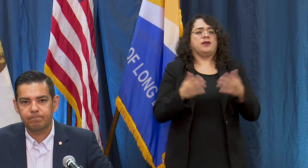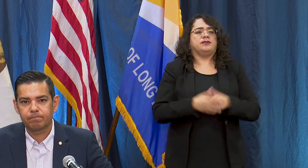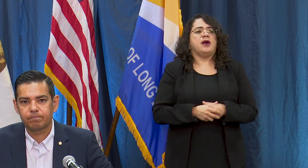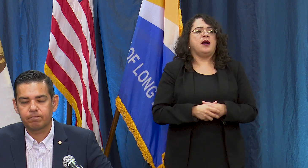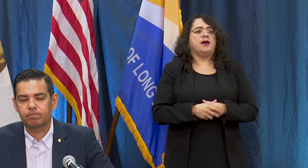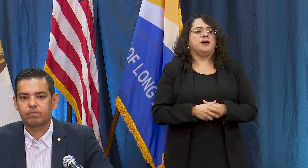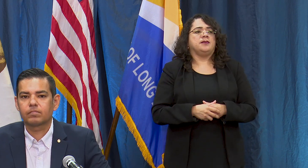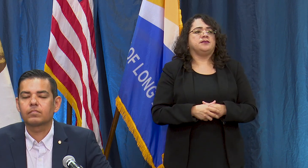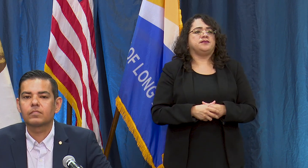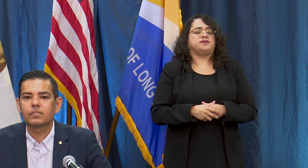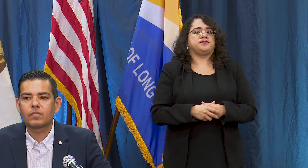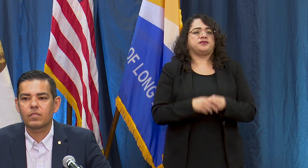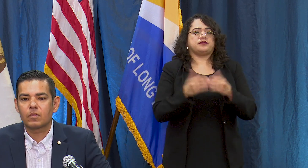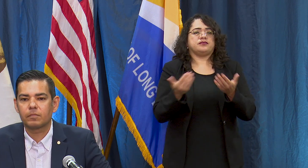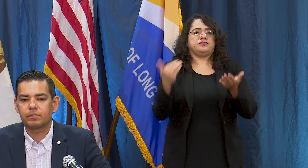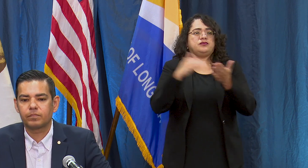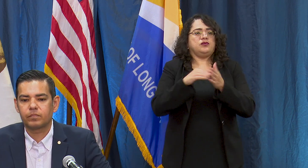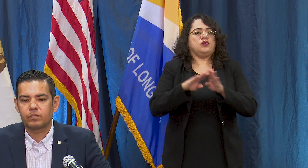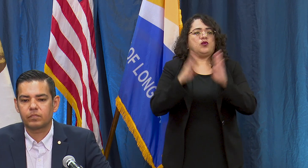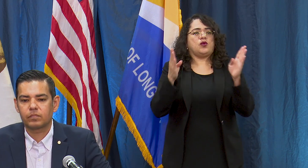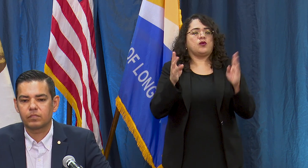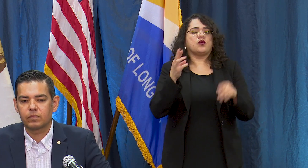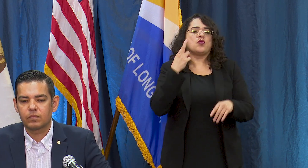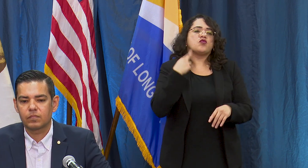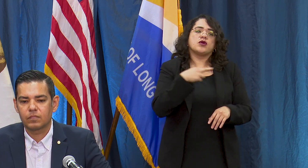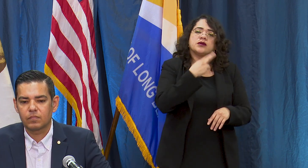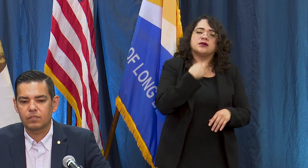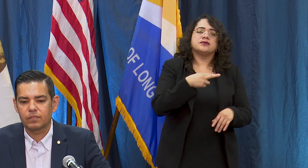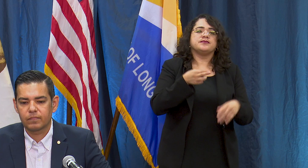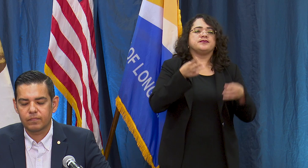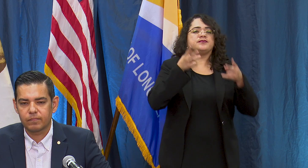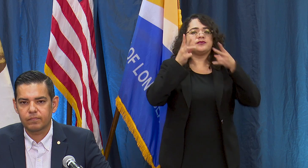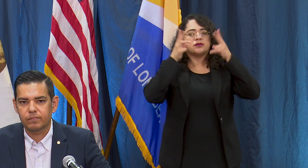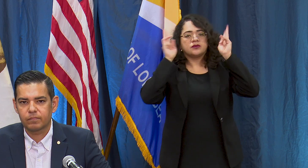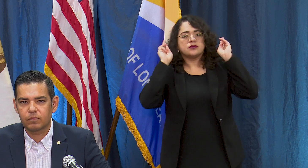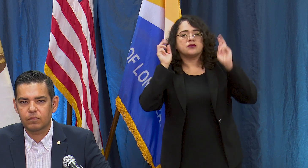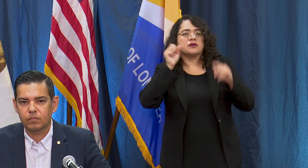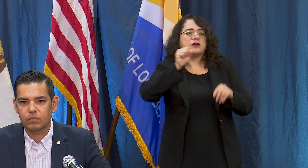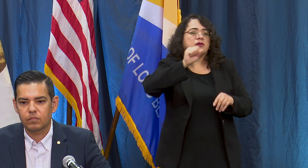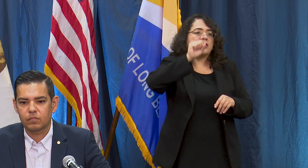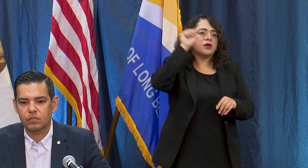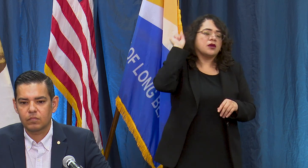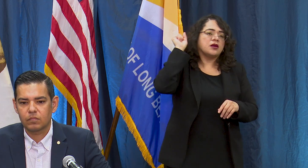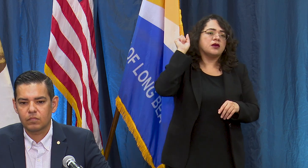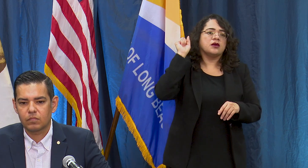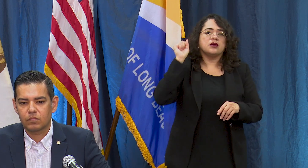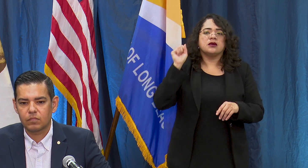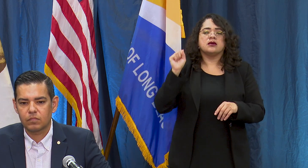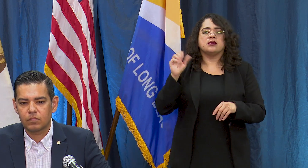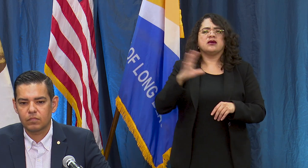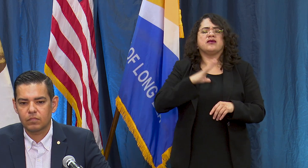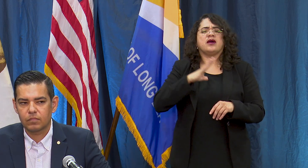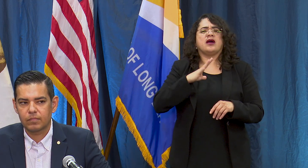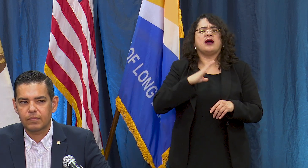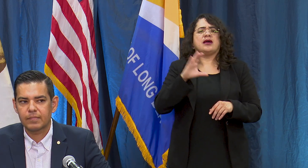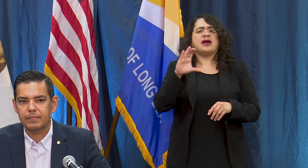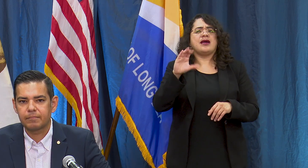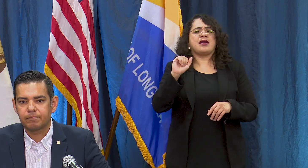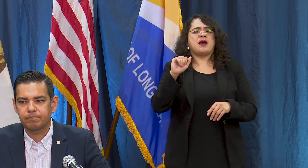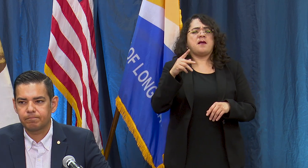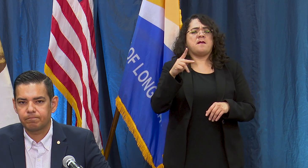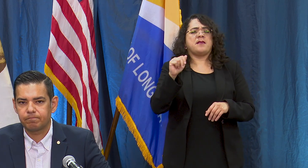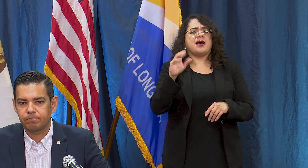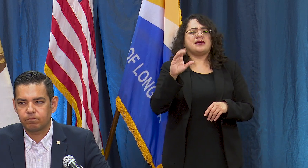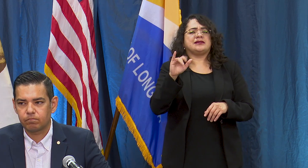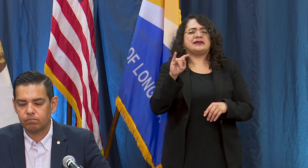the reopenings of restaurants, hair salons, barbershops. Can you just expand a little bit more on what that will look like in terms of capacity? I've heard